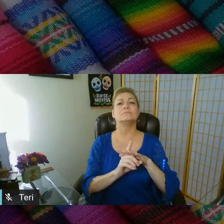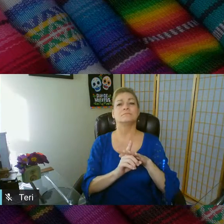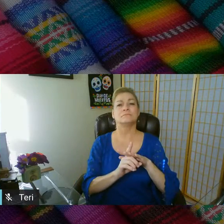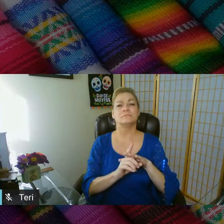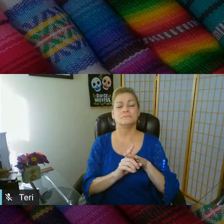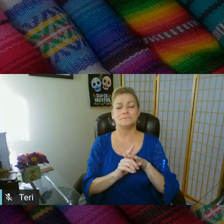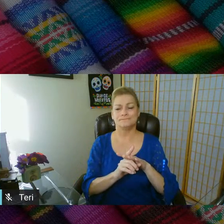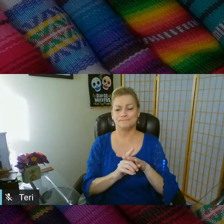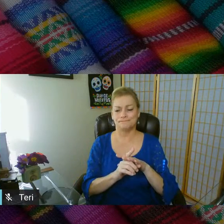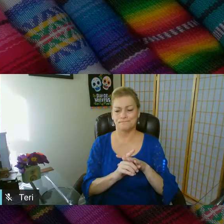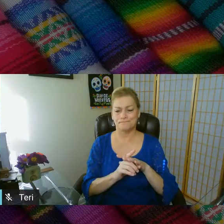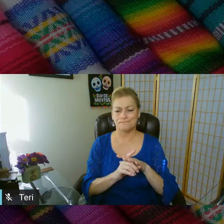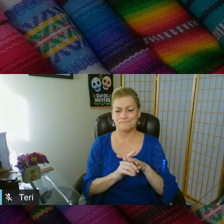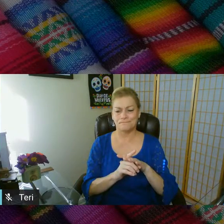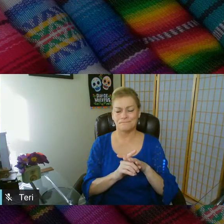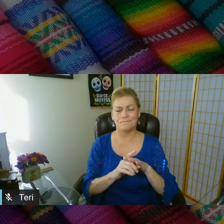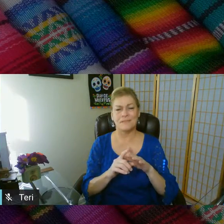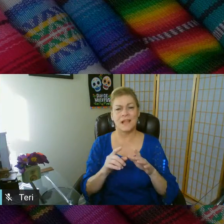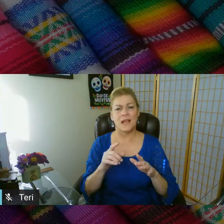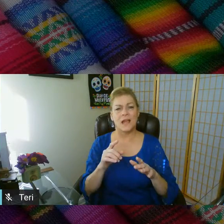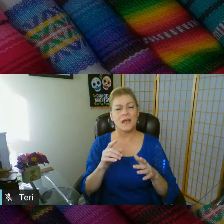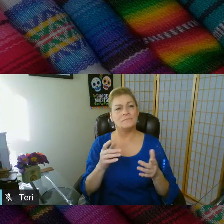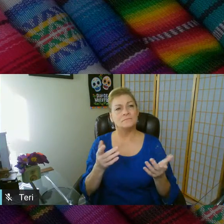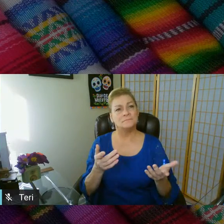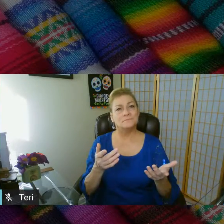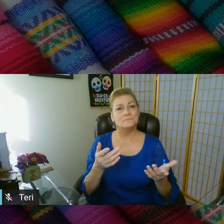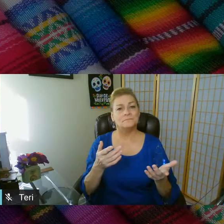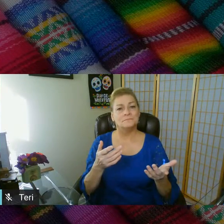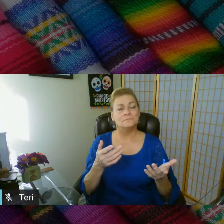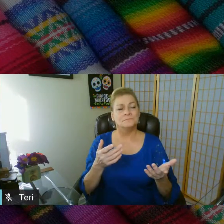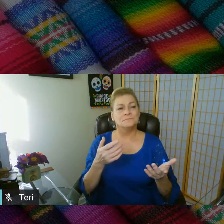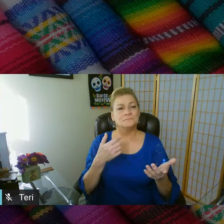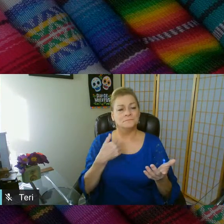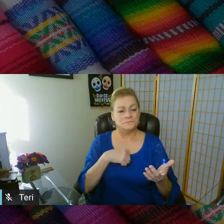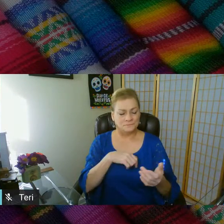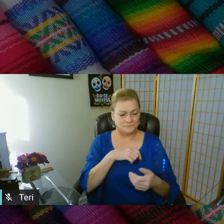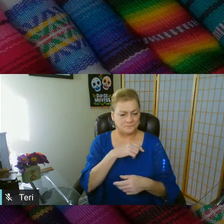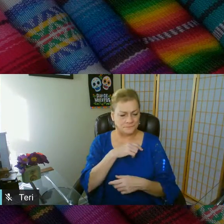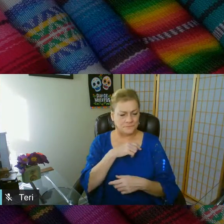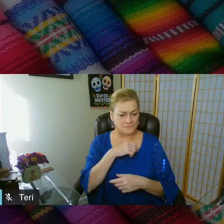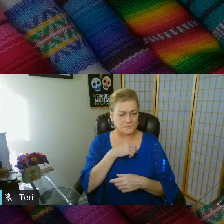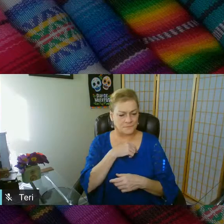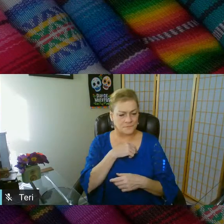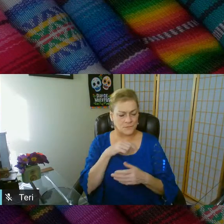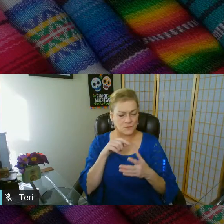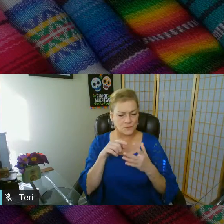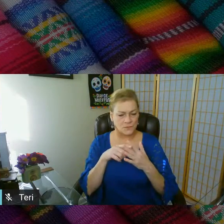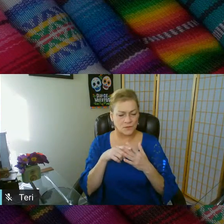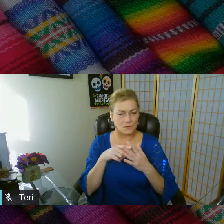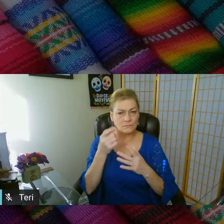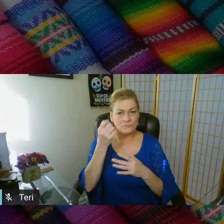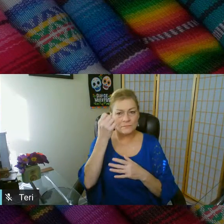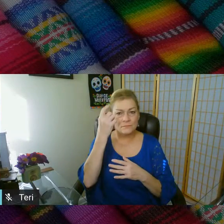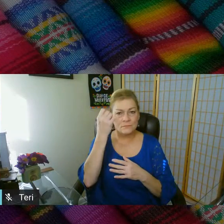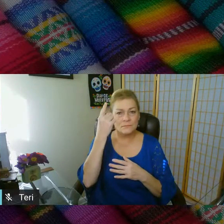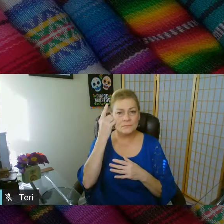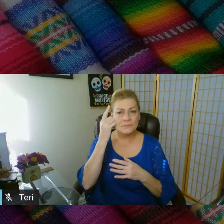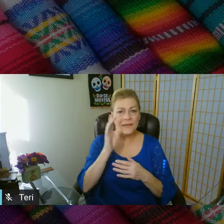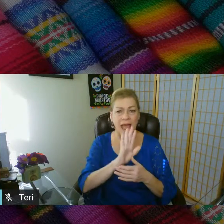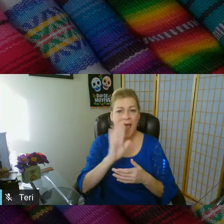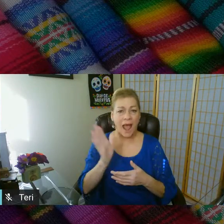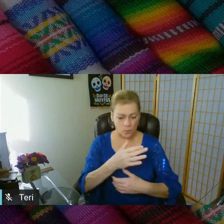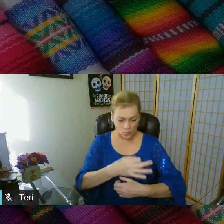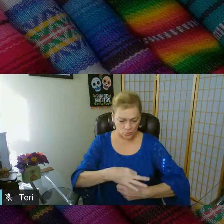ofrenda, we begin to understand the eternal aspect of our souls.